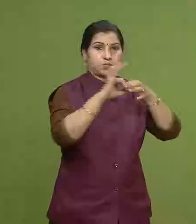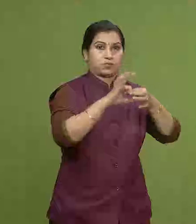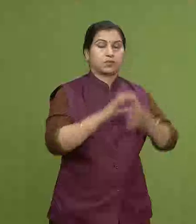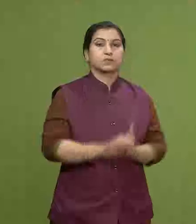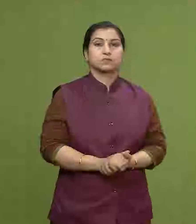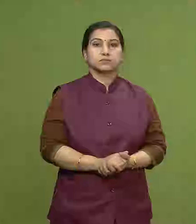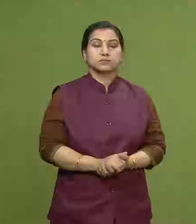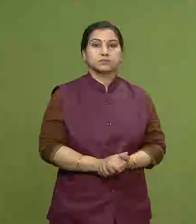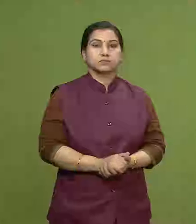As we all are aware,